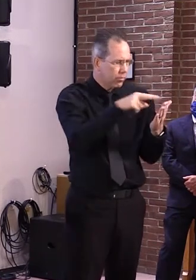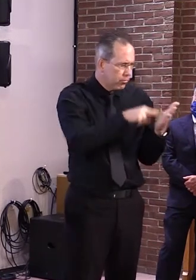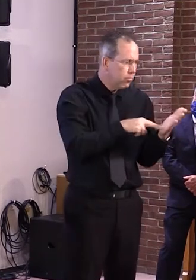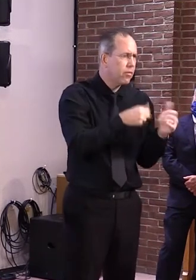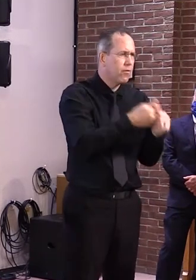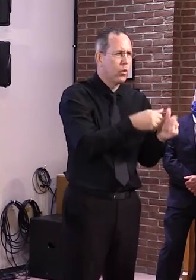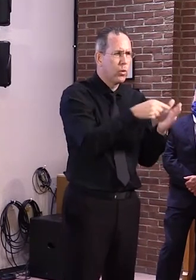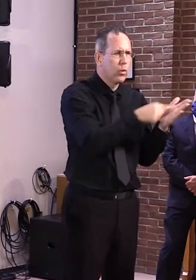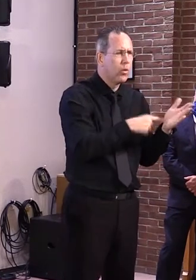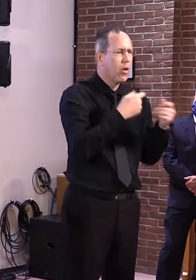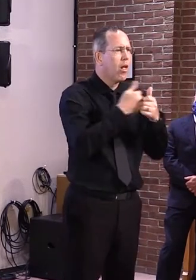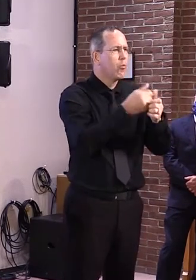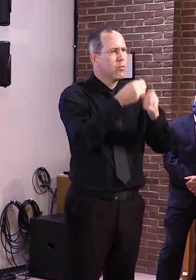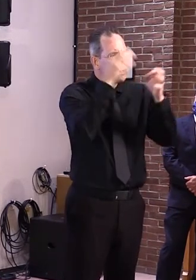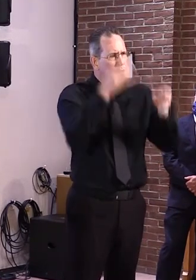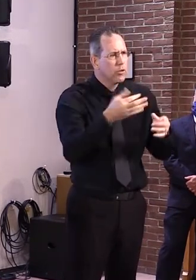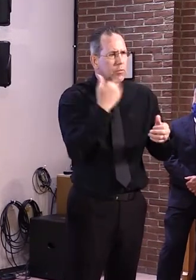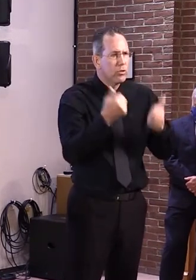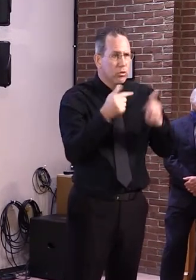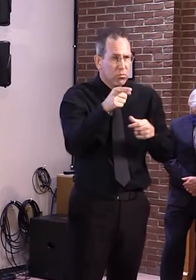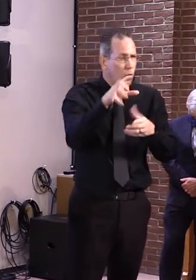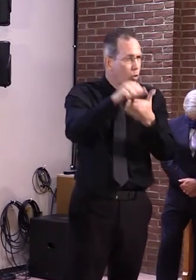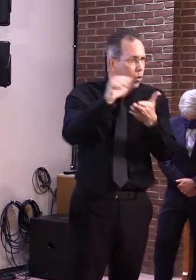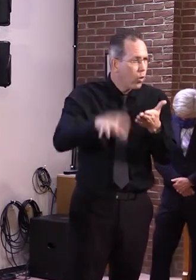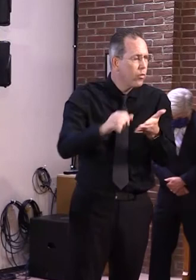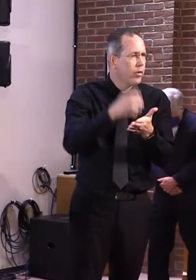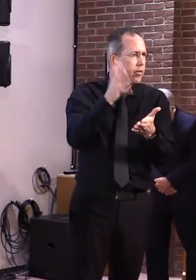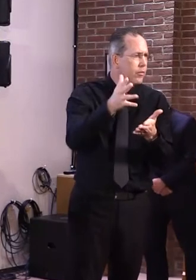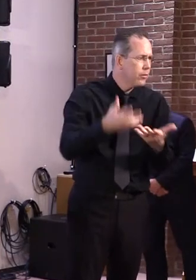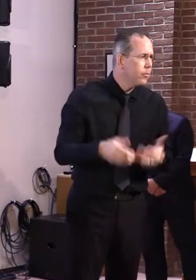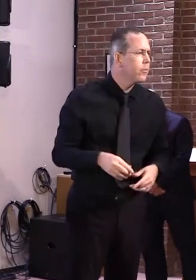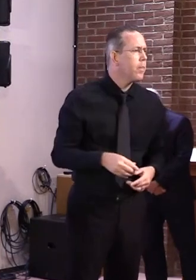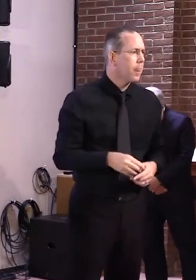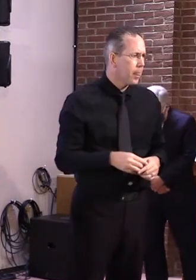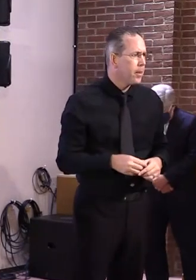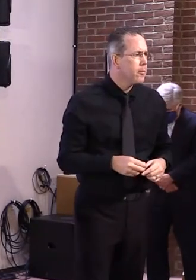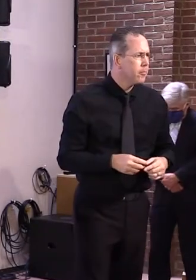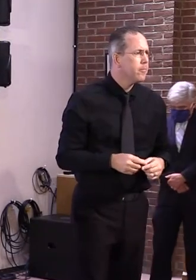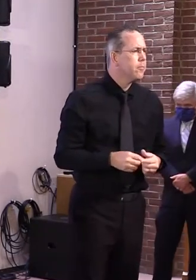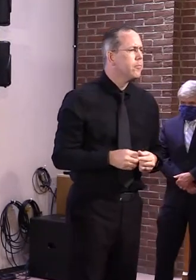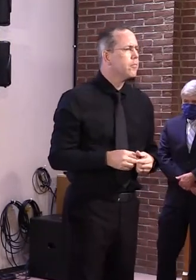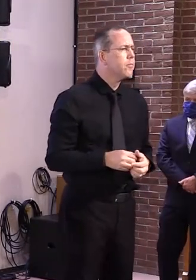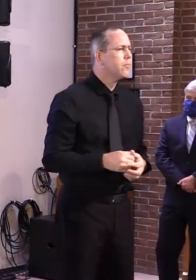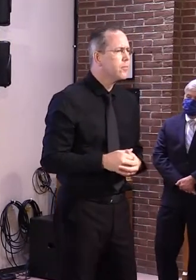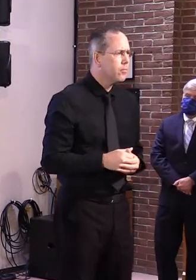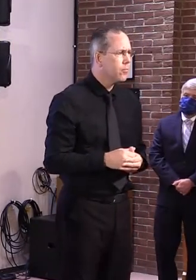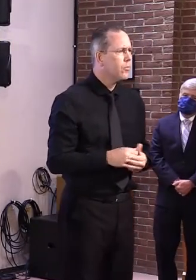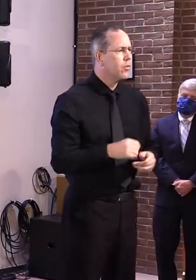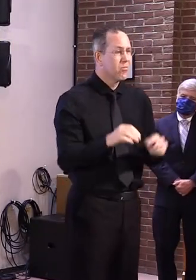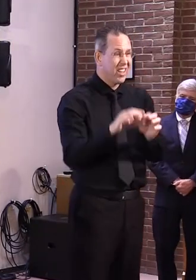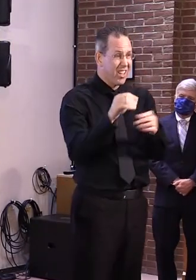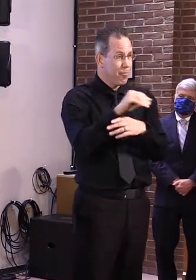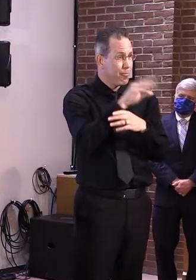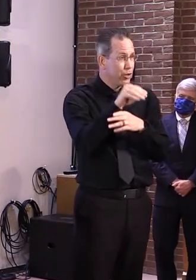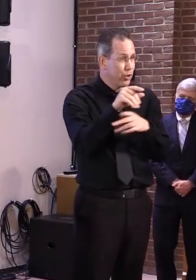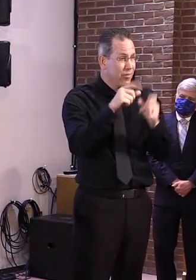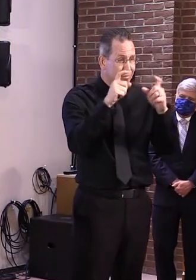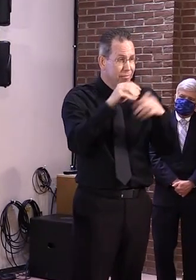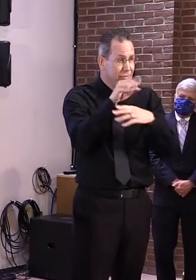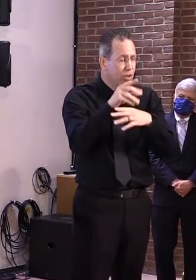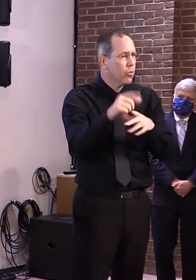Okay, but the signs and murals, obviously, but in the highway right of